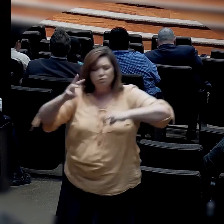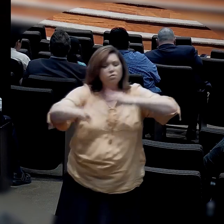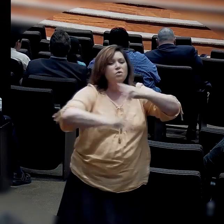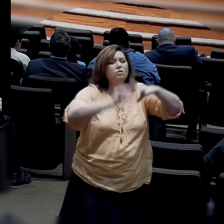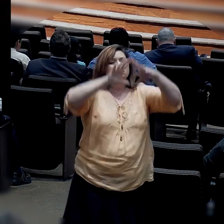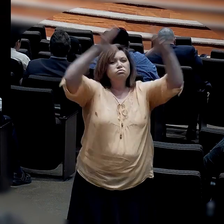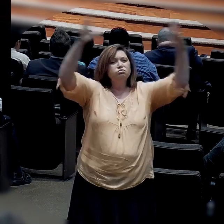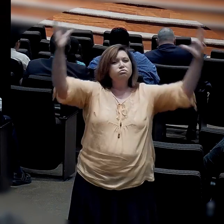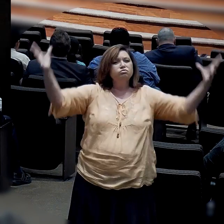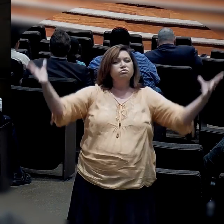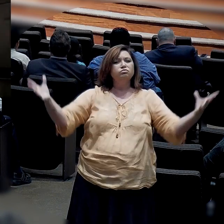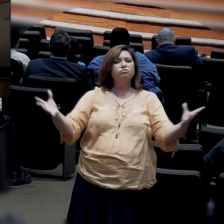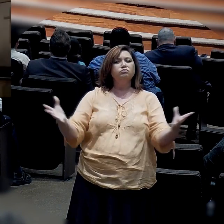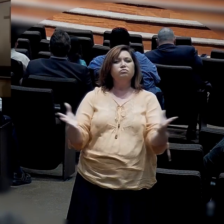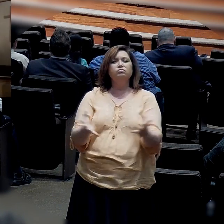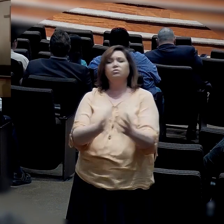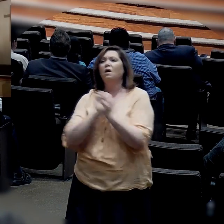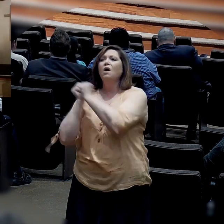people cry